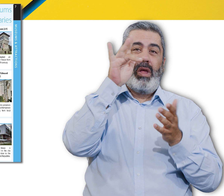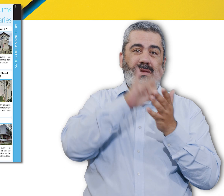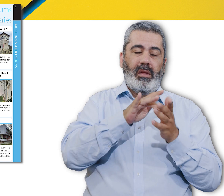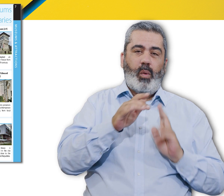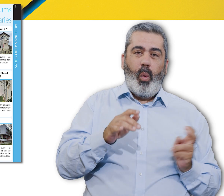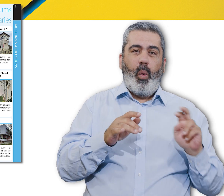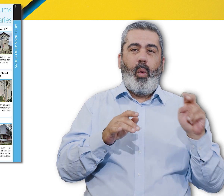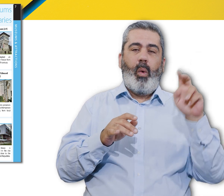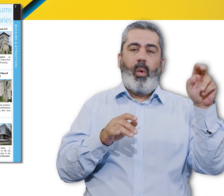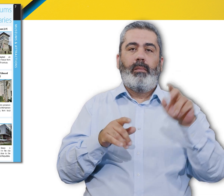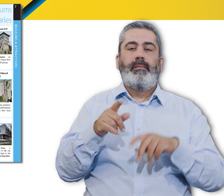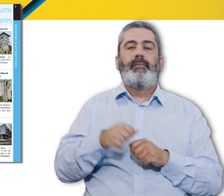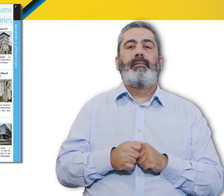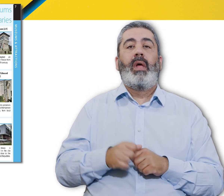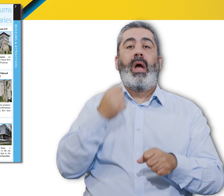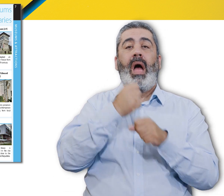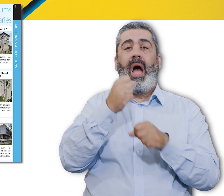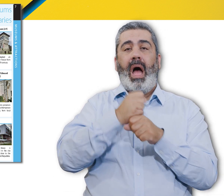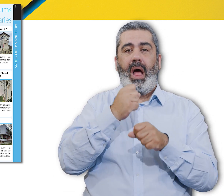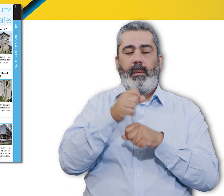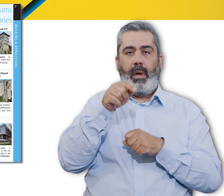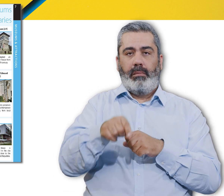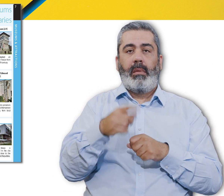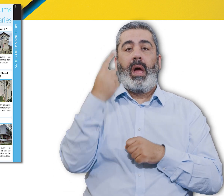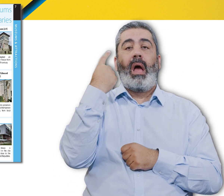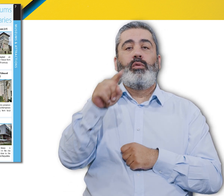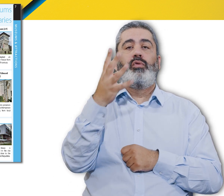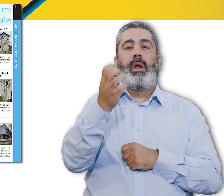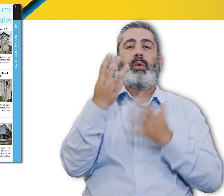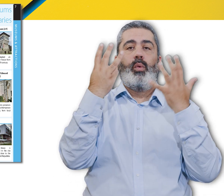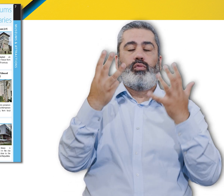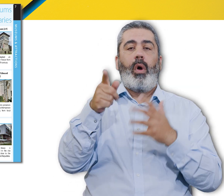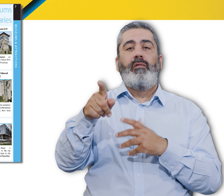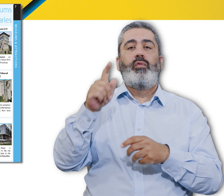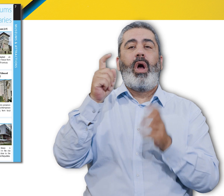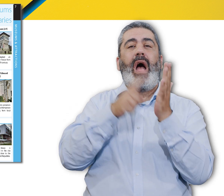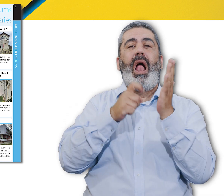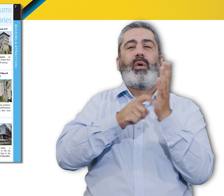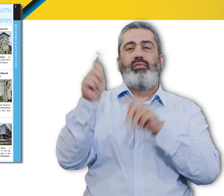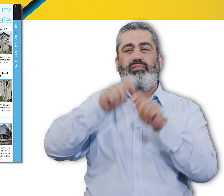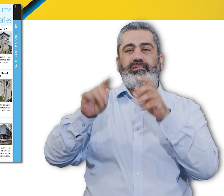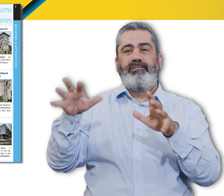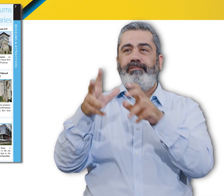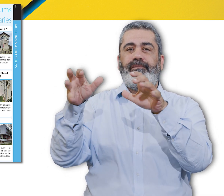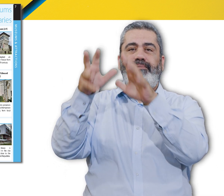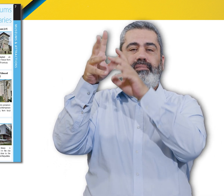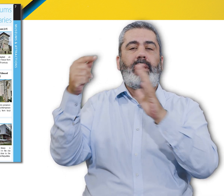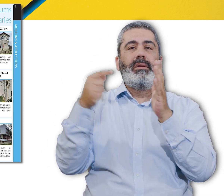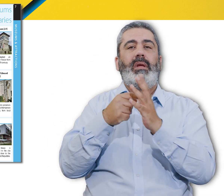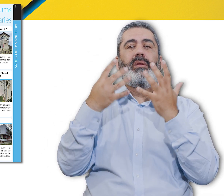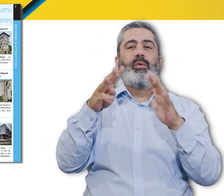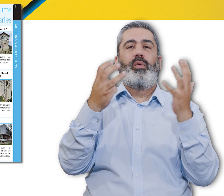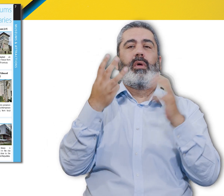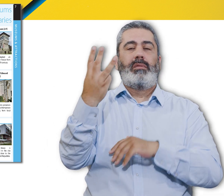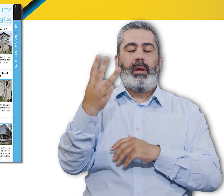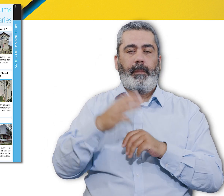number 148. The Onefre's bronze statue was made in 1983 by Imrada. Tombstone,